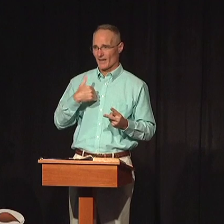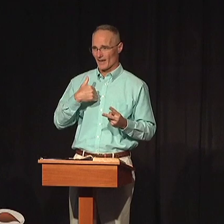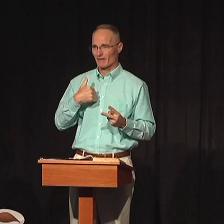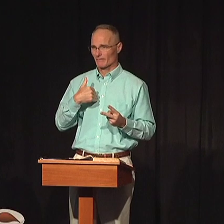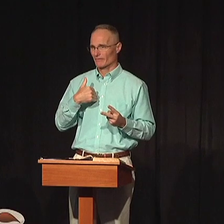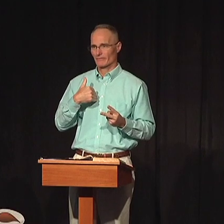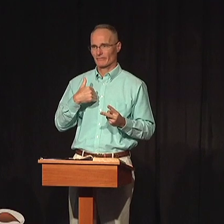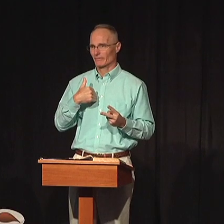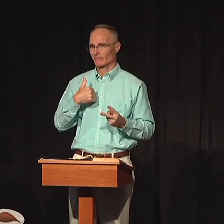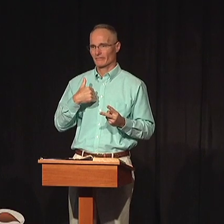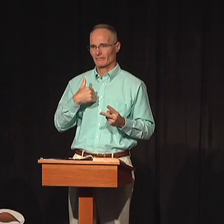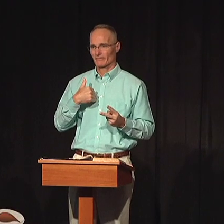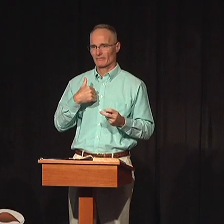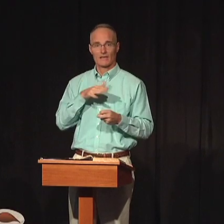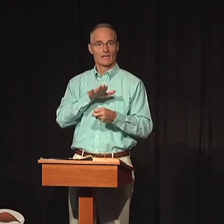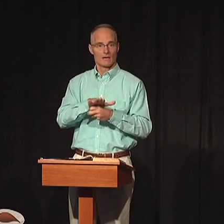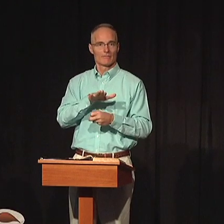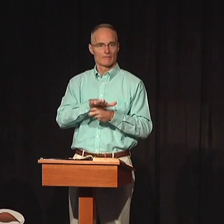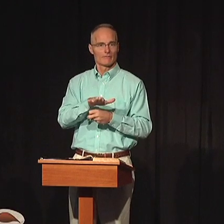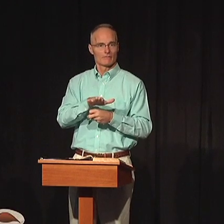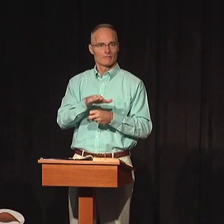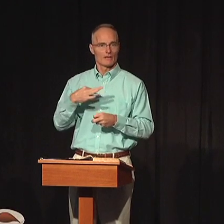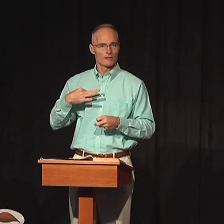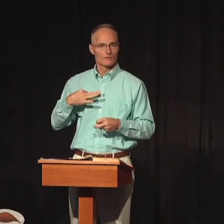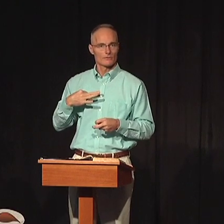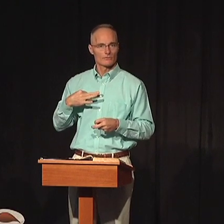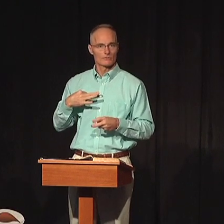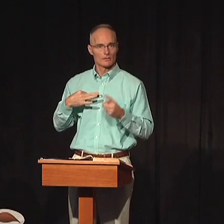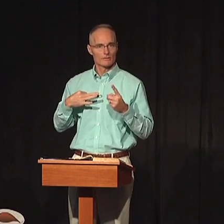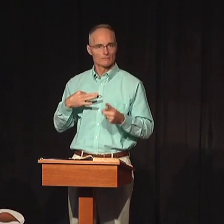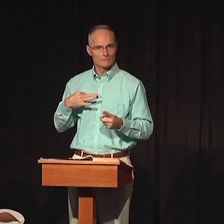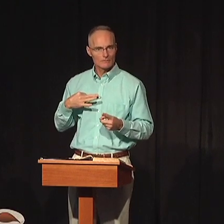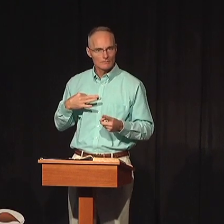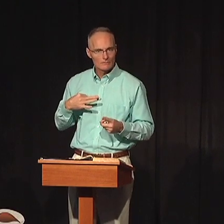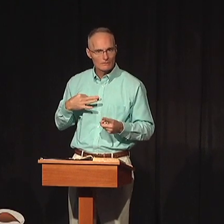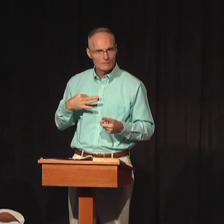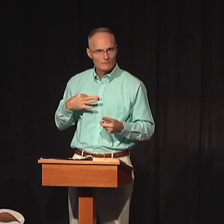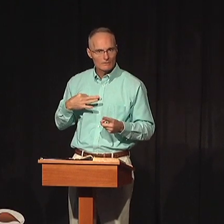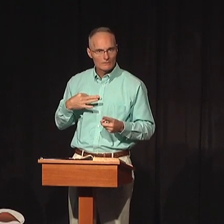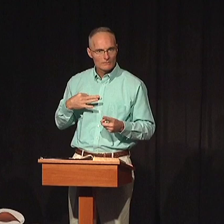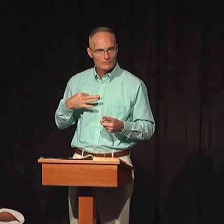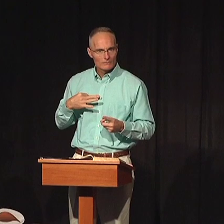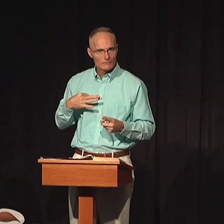I believe we have enough volunteers, right?